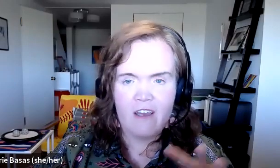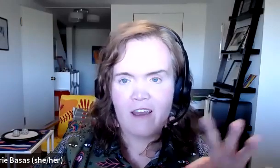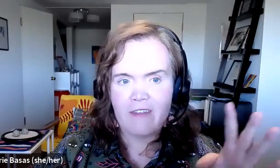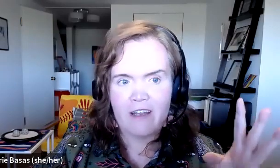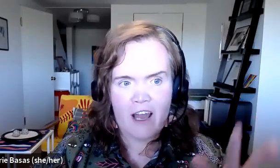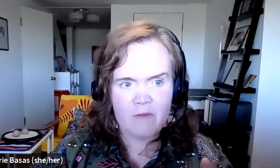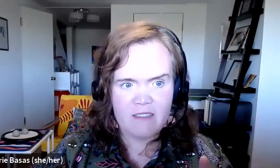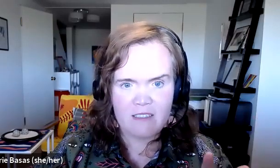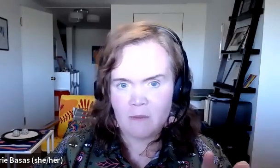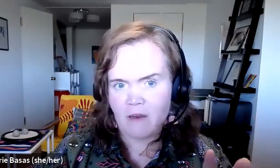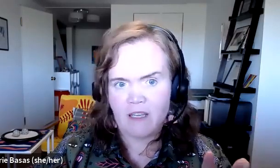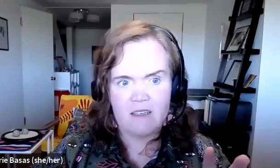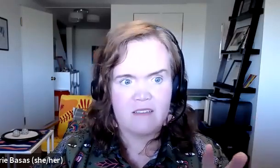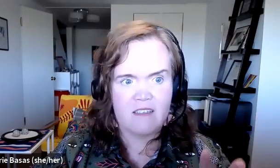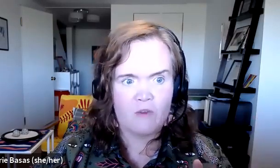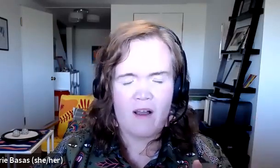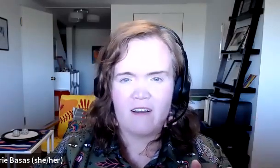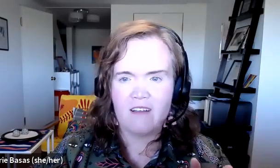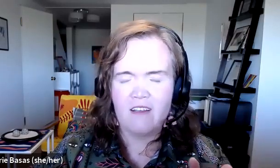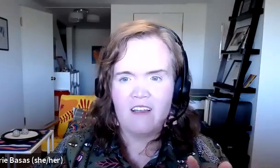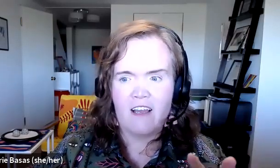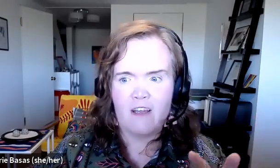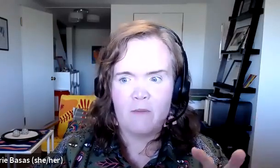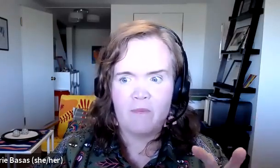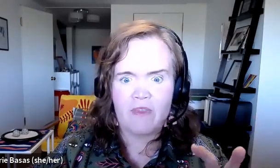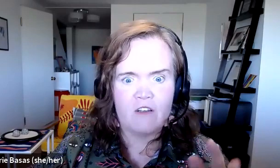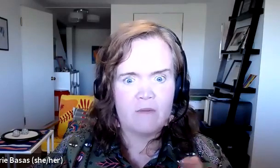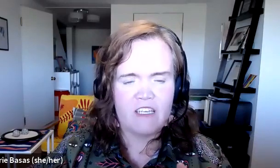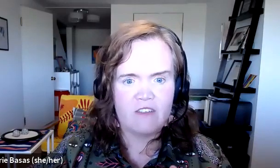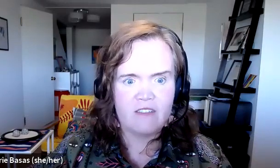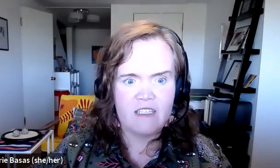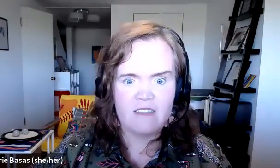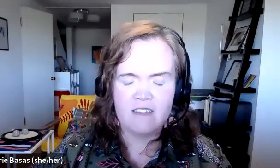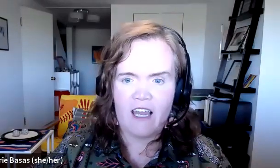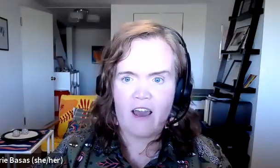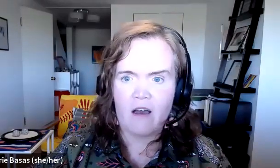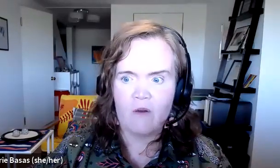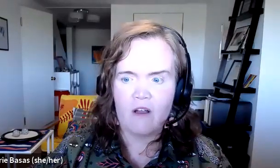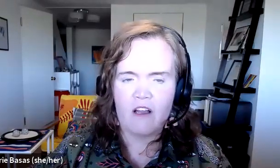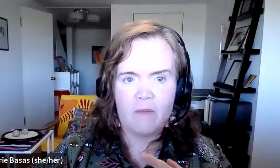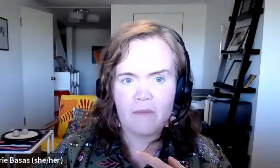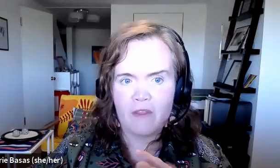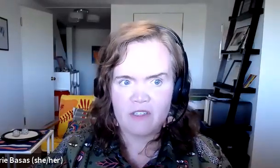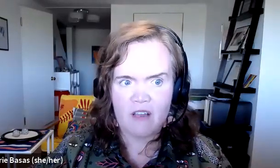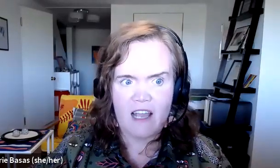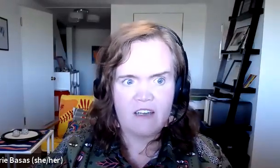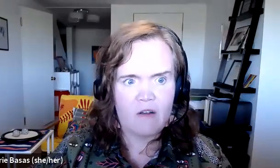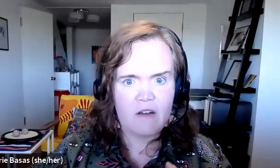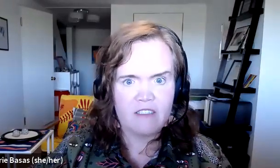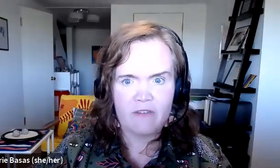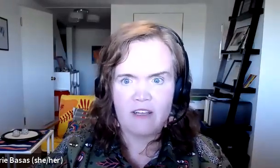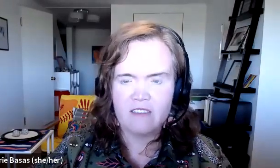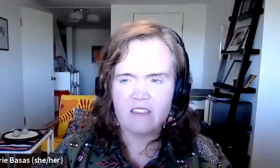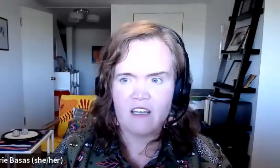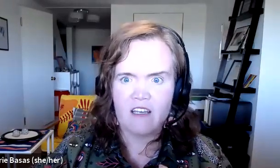Deaf, and then Abby's experience as well. And it'll be interesting to see how those align or